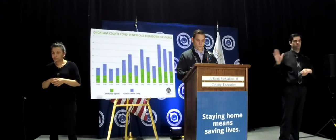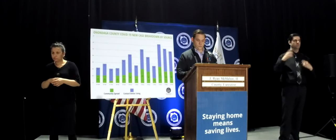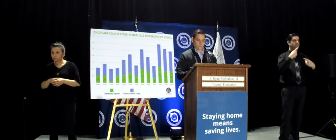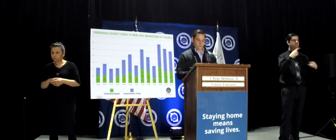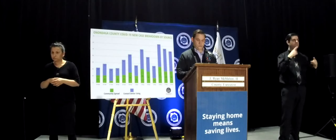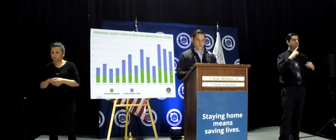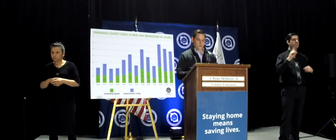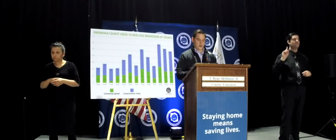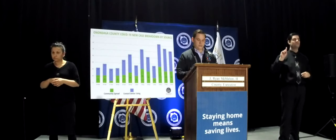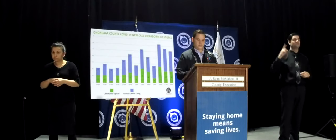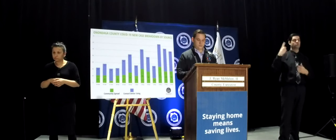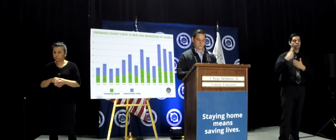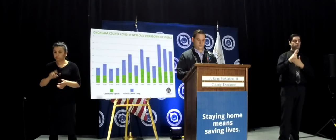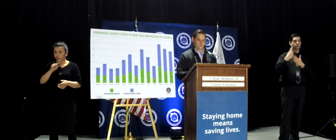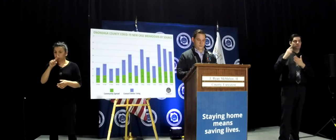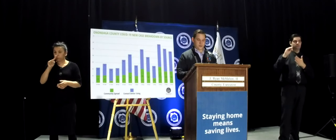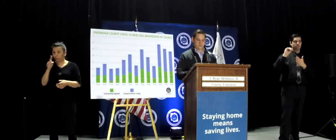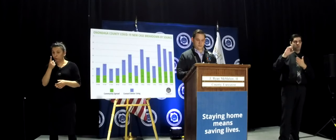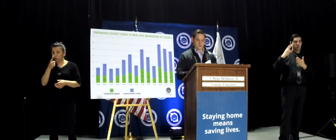week? Yeah.